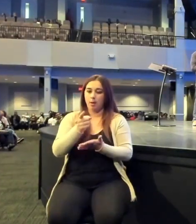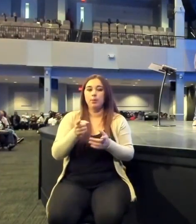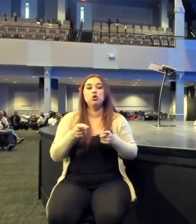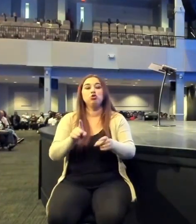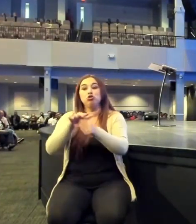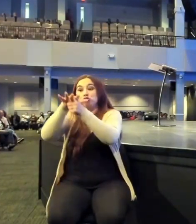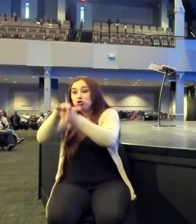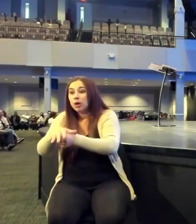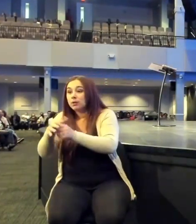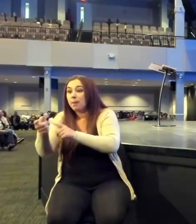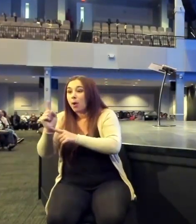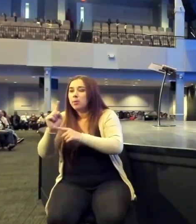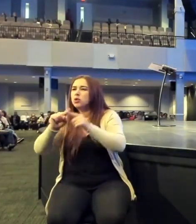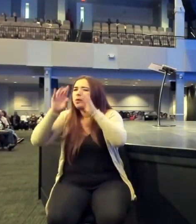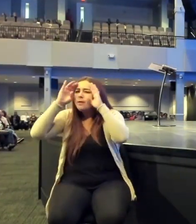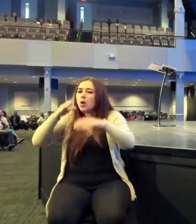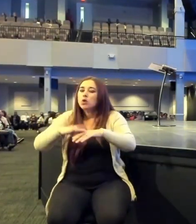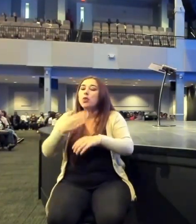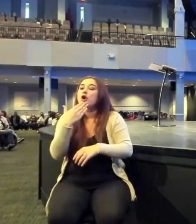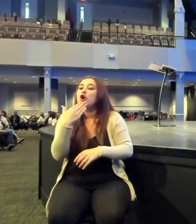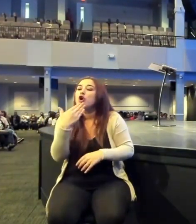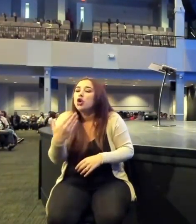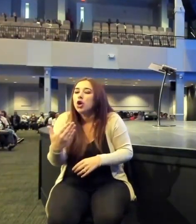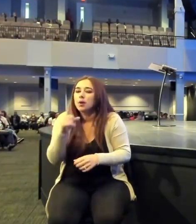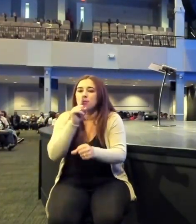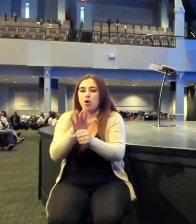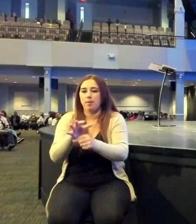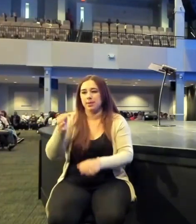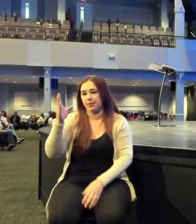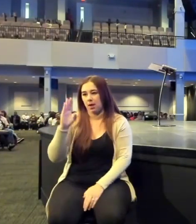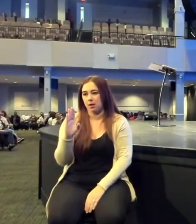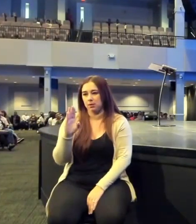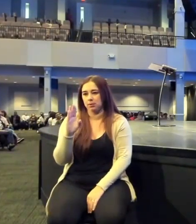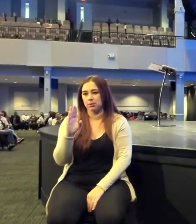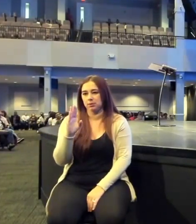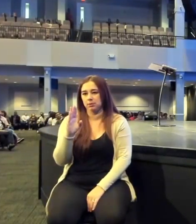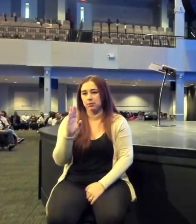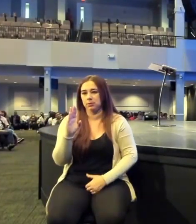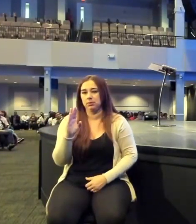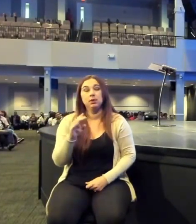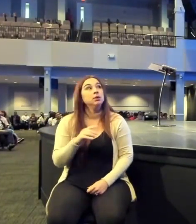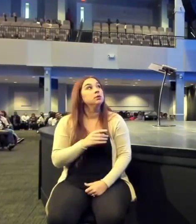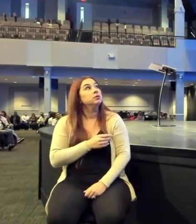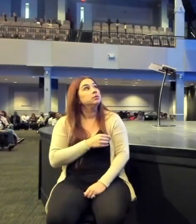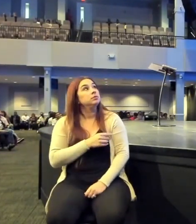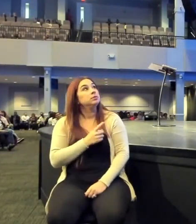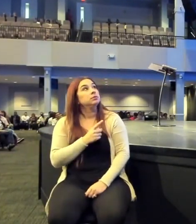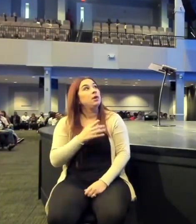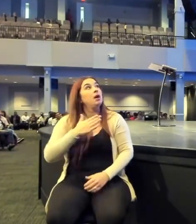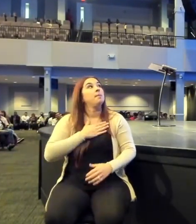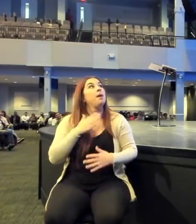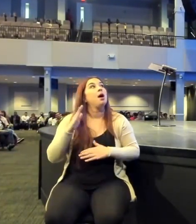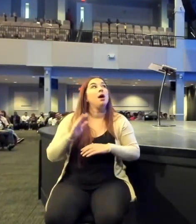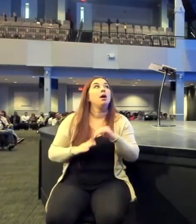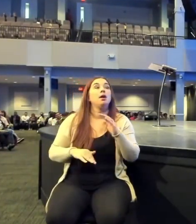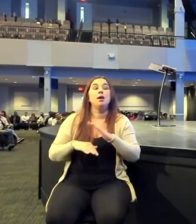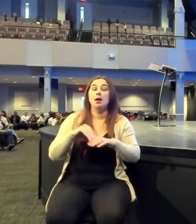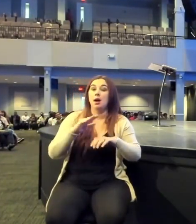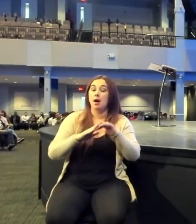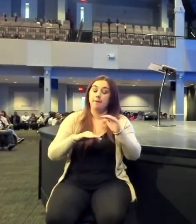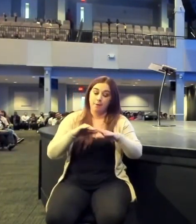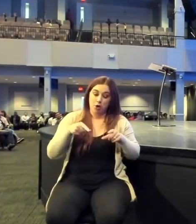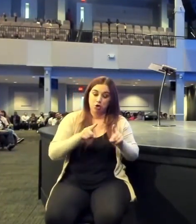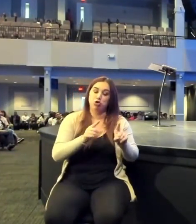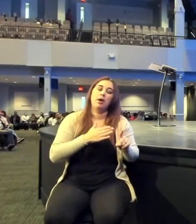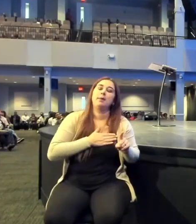moments is to focus on the good promises of God. Look at this. My comfort in